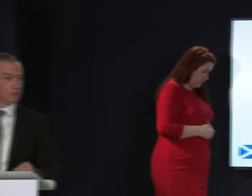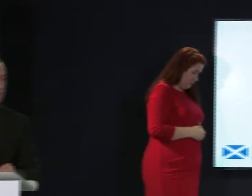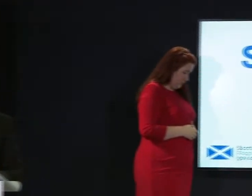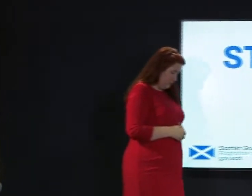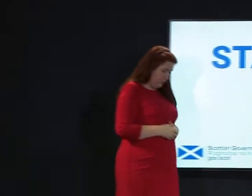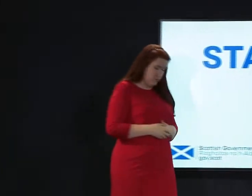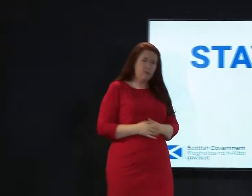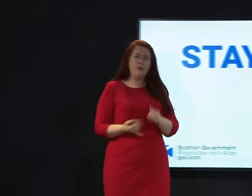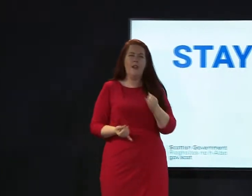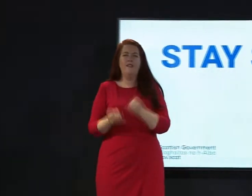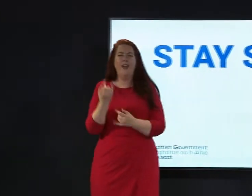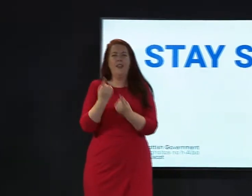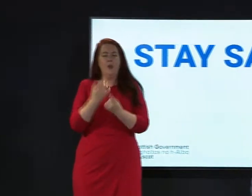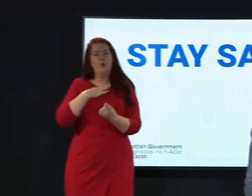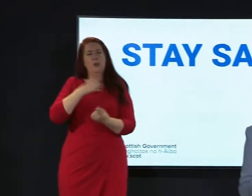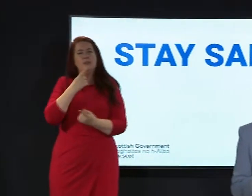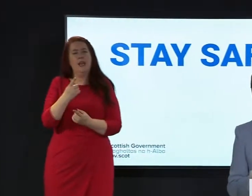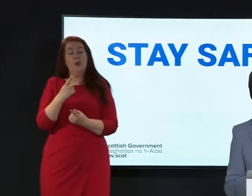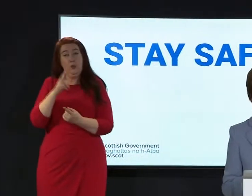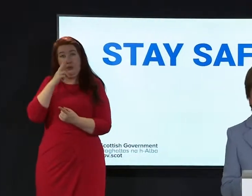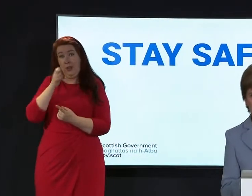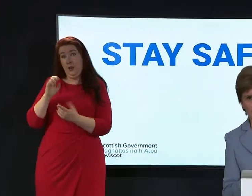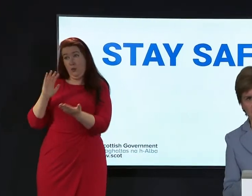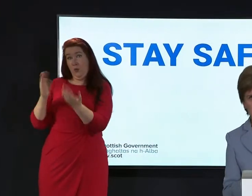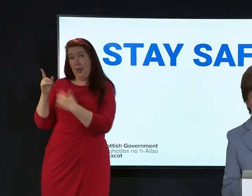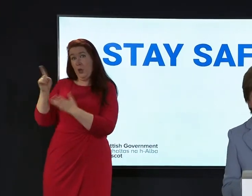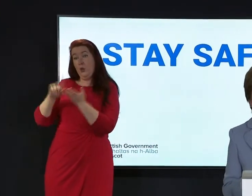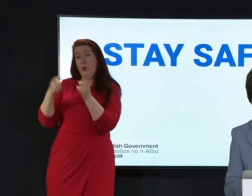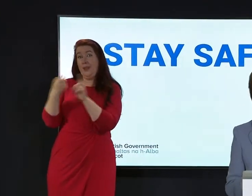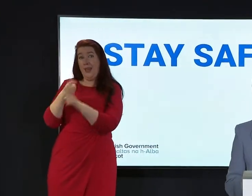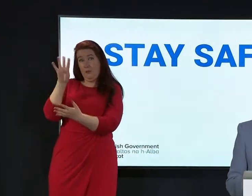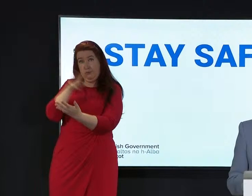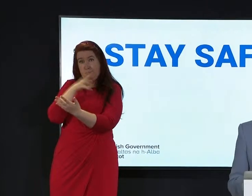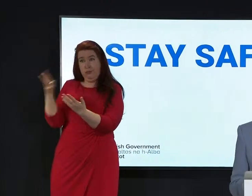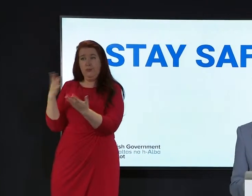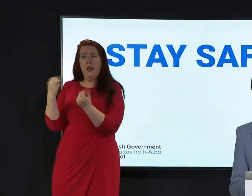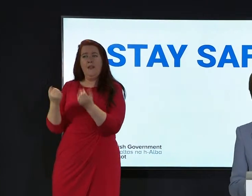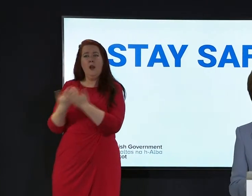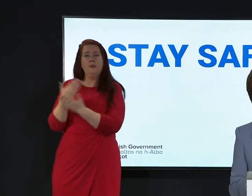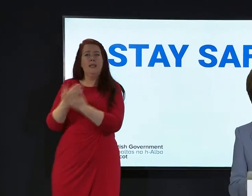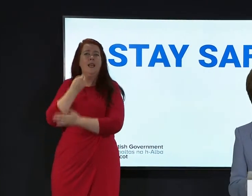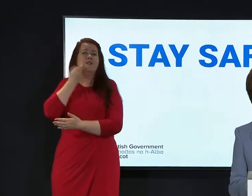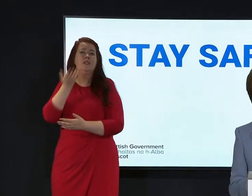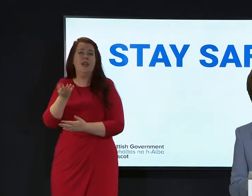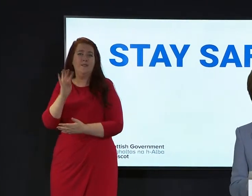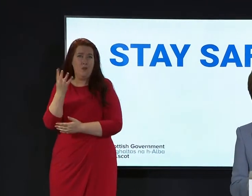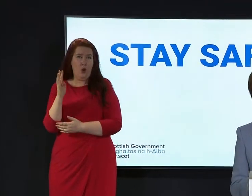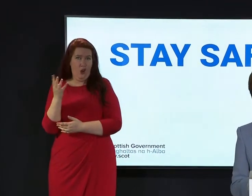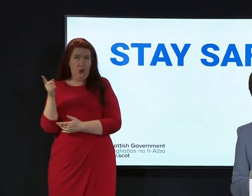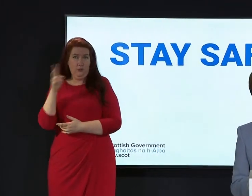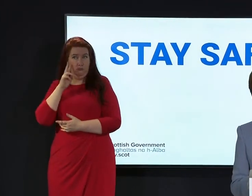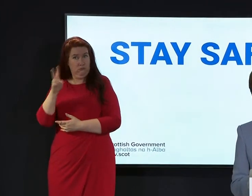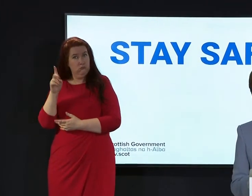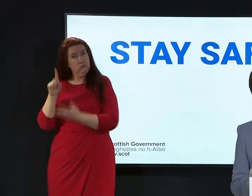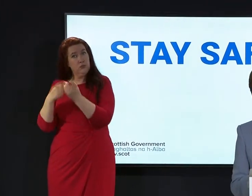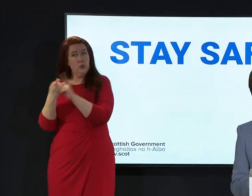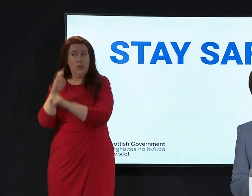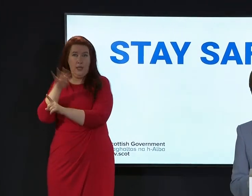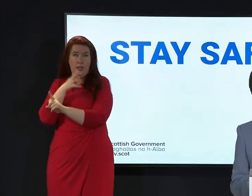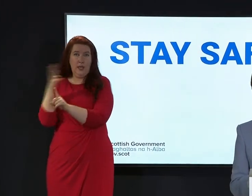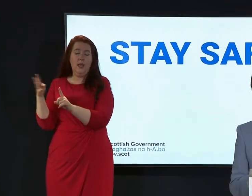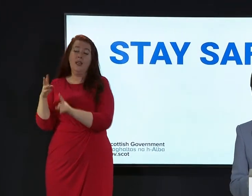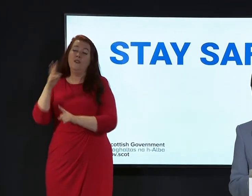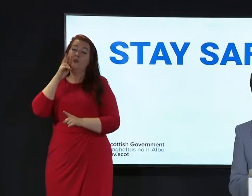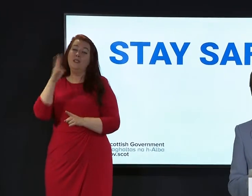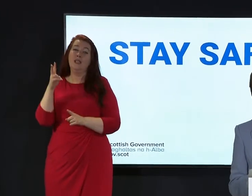on, and you can go into the UK dashboard and see these figures, and they're updated every day at 4 o'clock. But if you look at cases